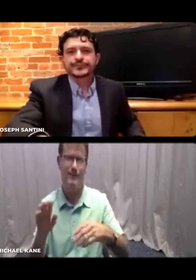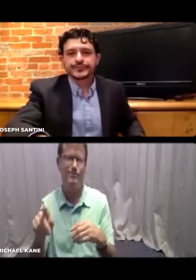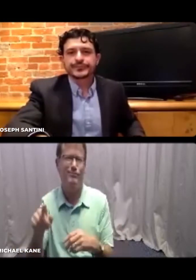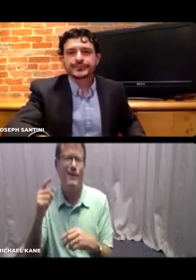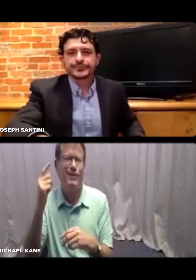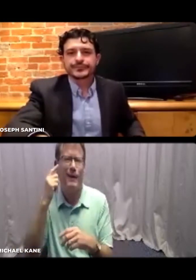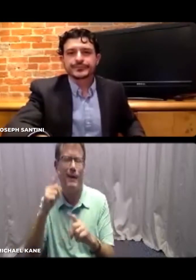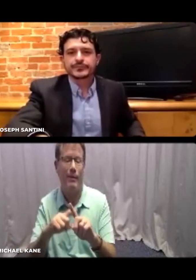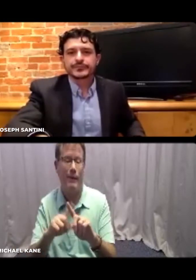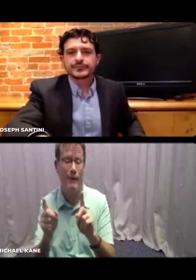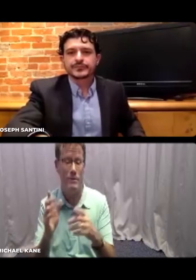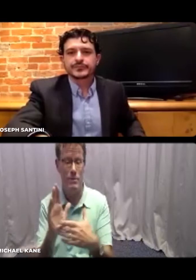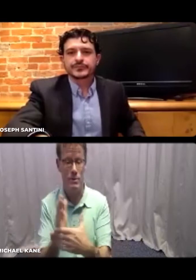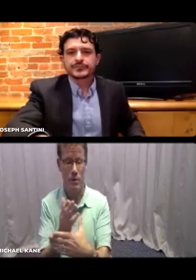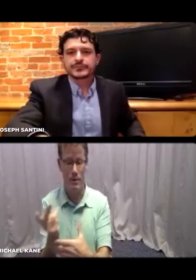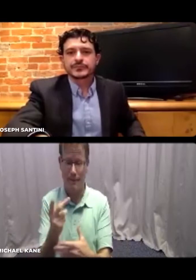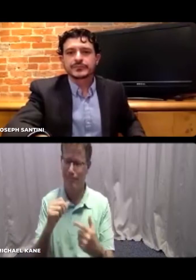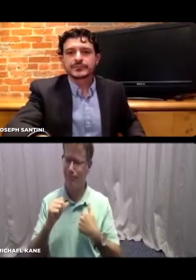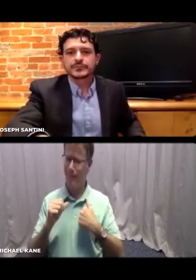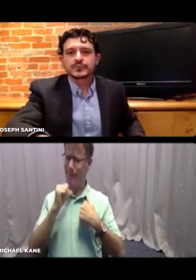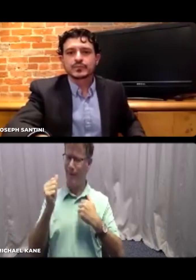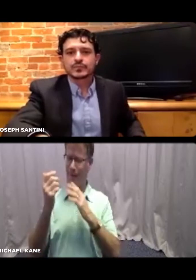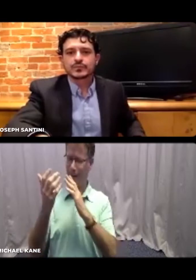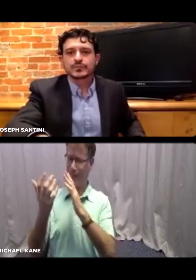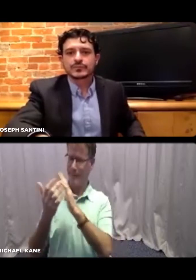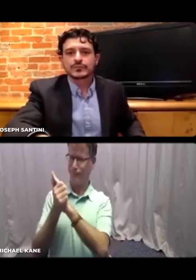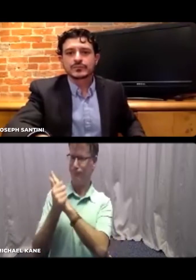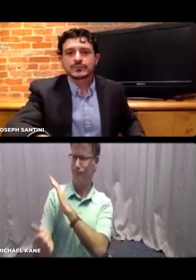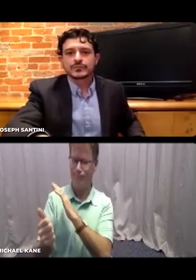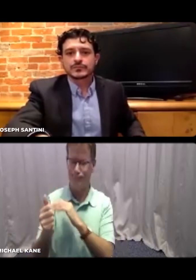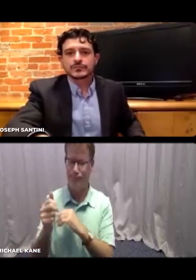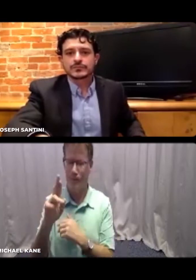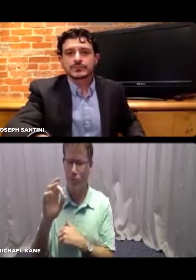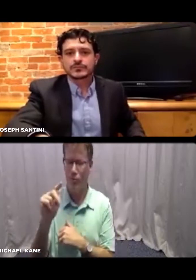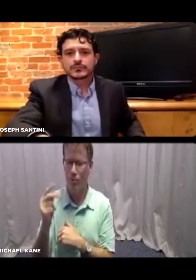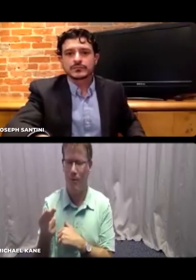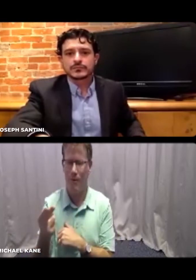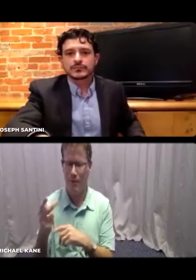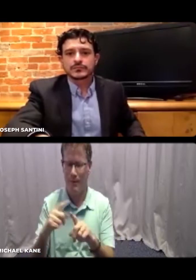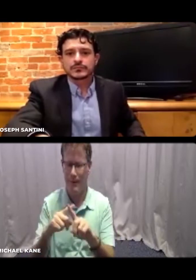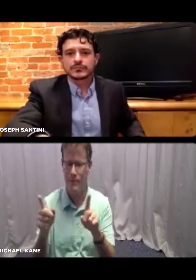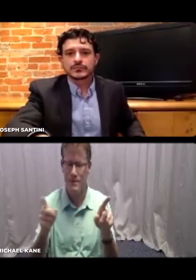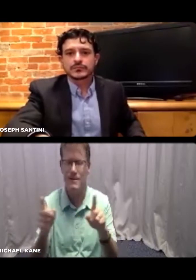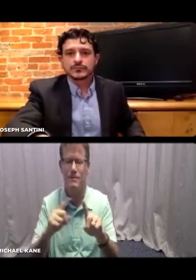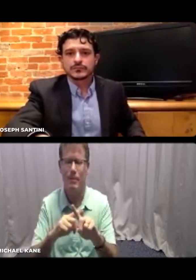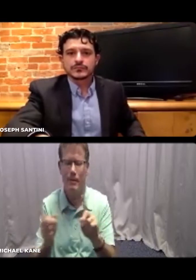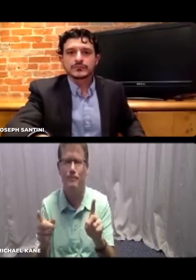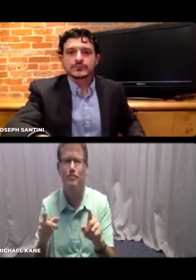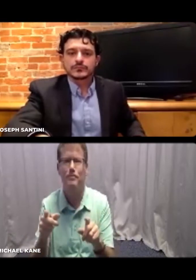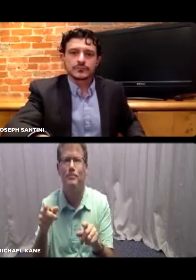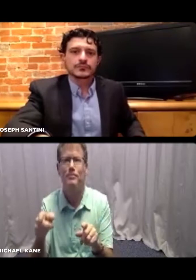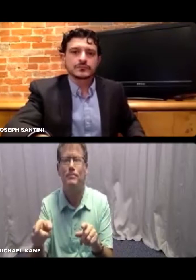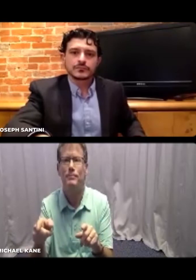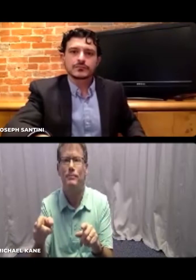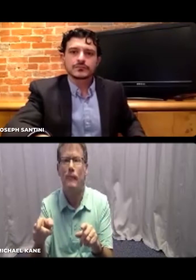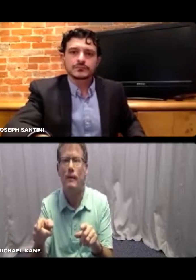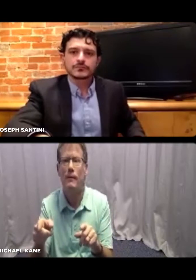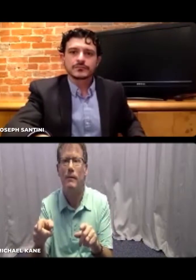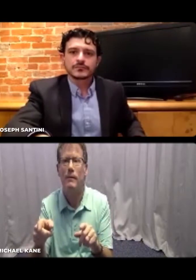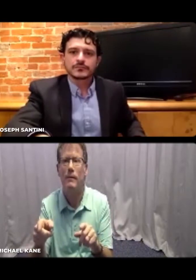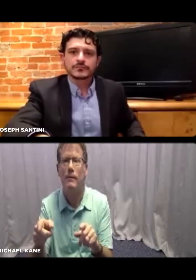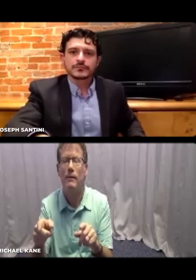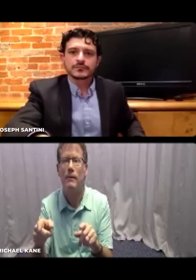money is put into the account. Honestly, I'm not very knowledgeable between the